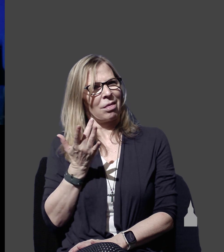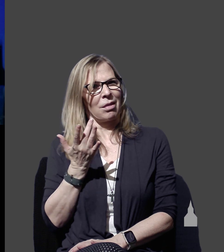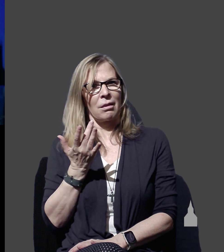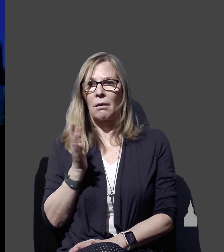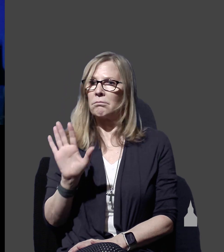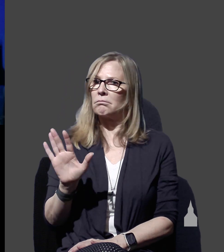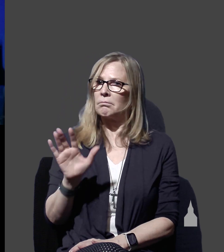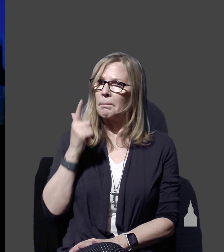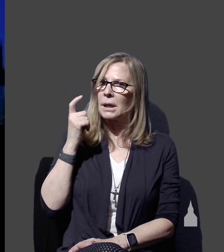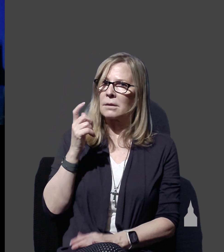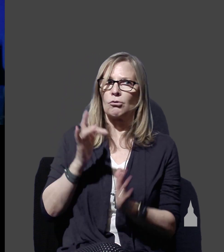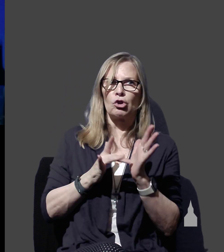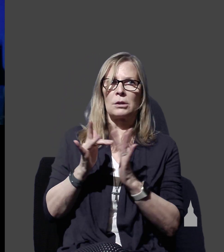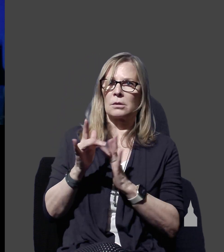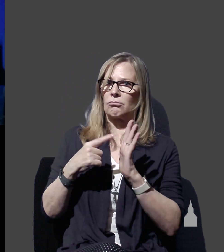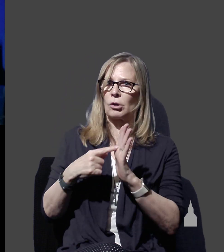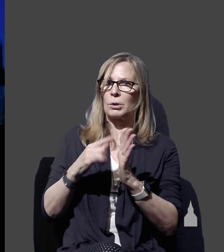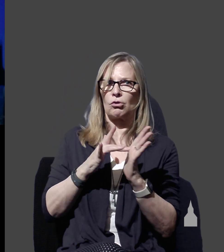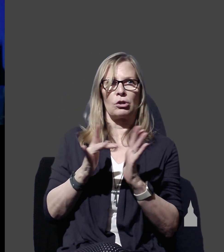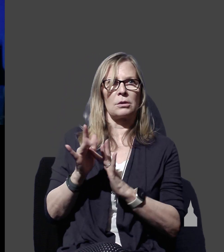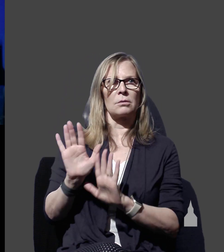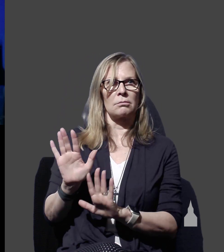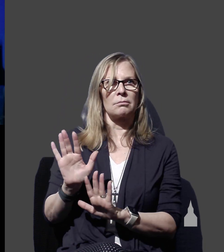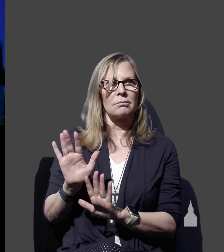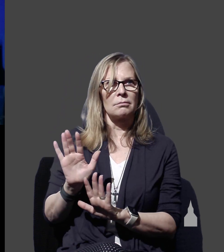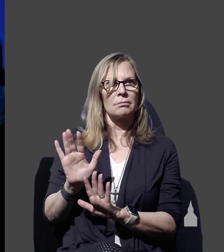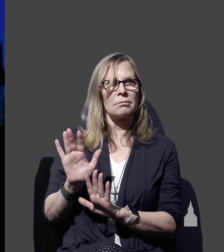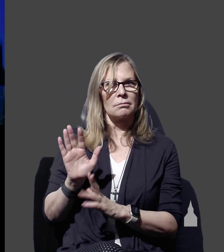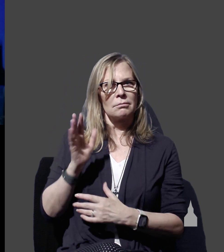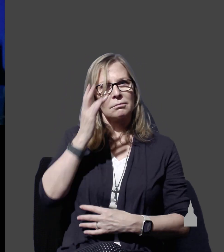You can tell them it's because of Jesus.